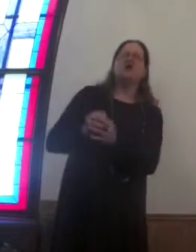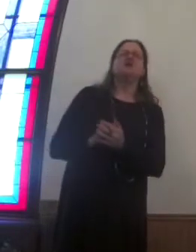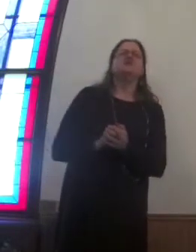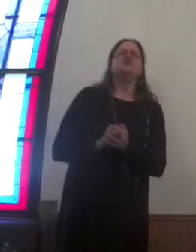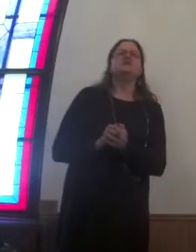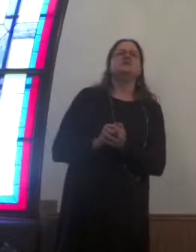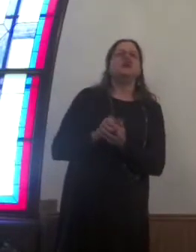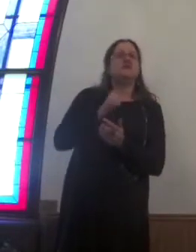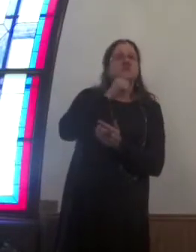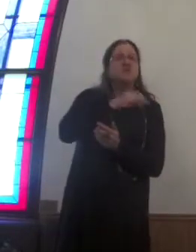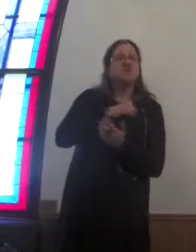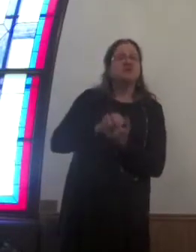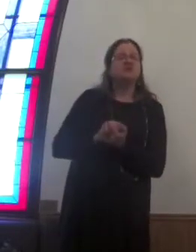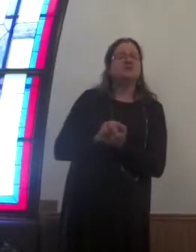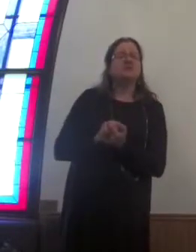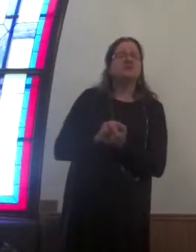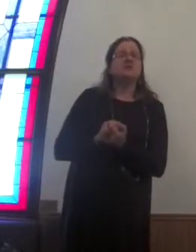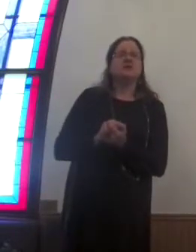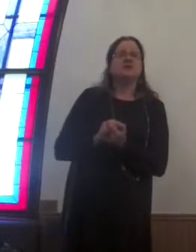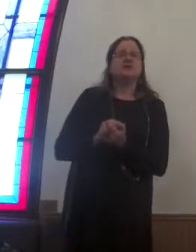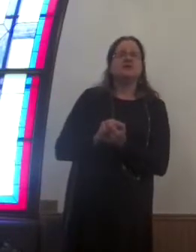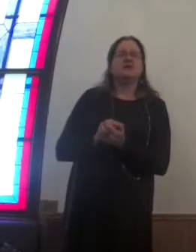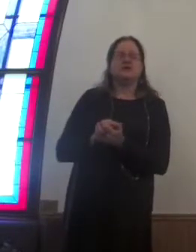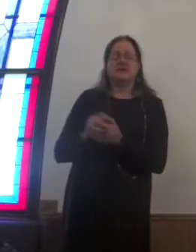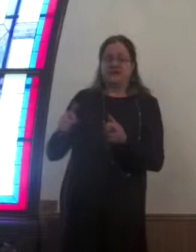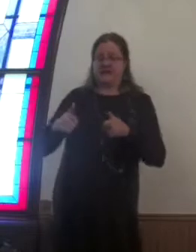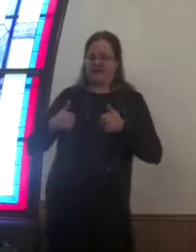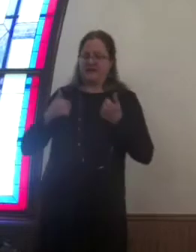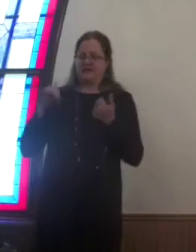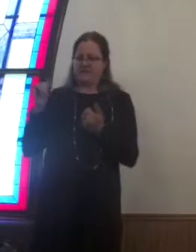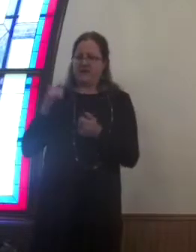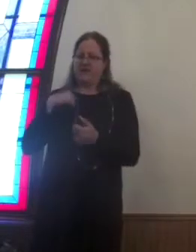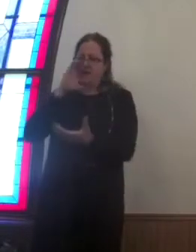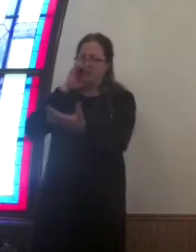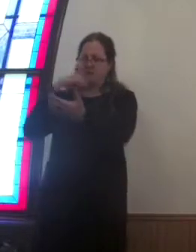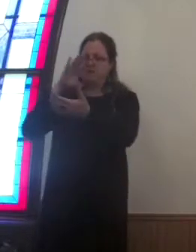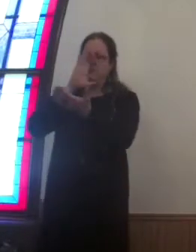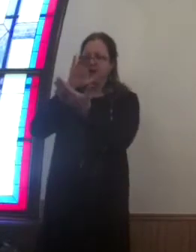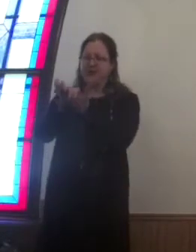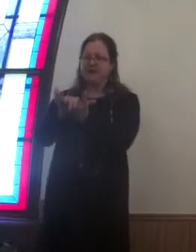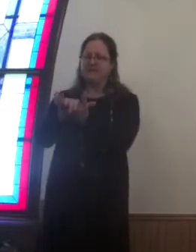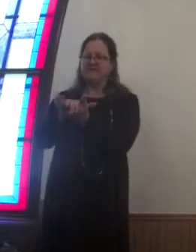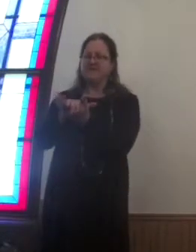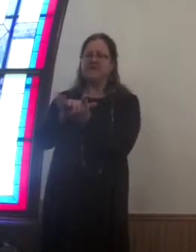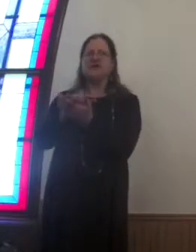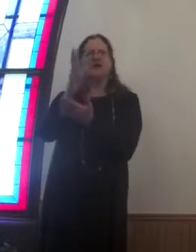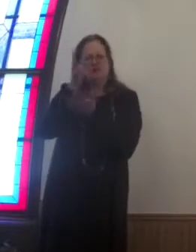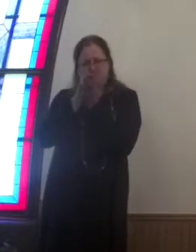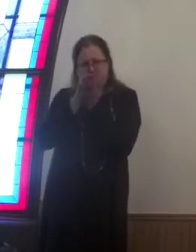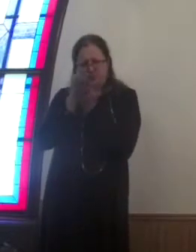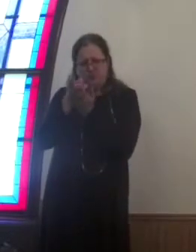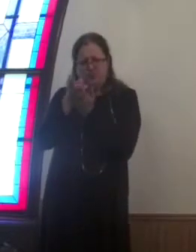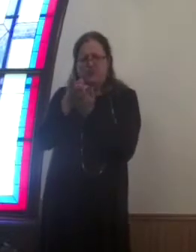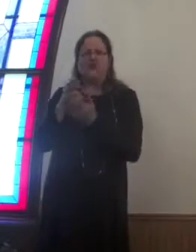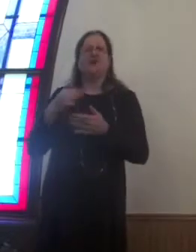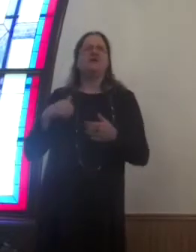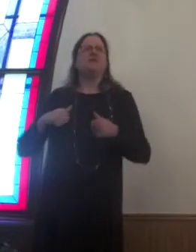They lived as it was something true in their lives. They began living,